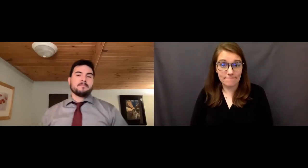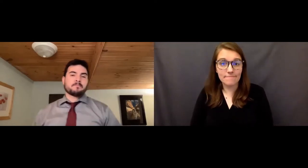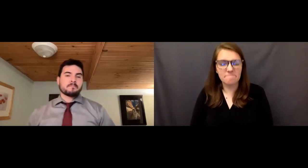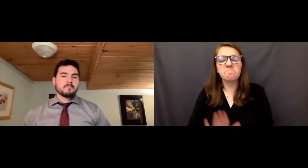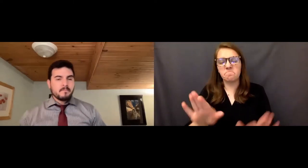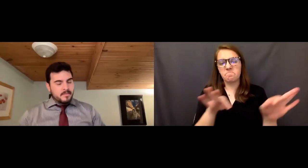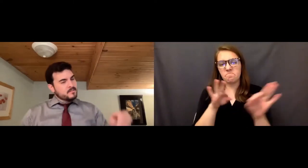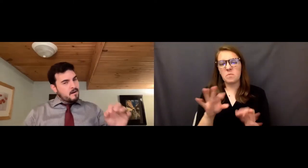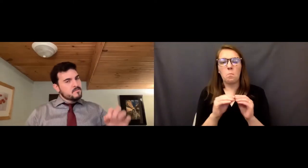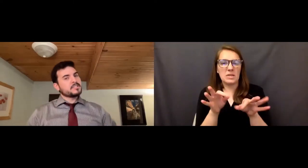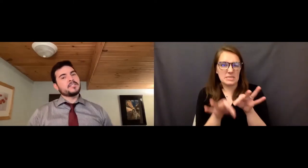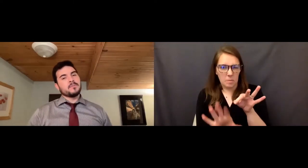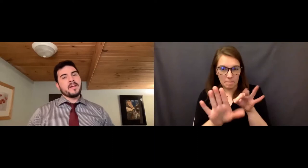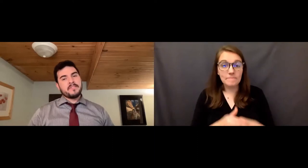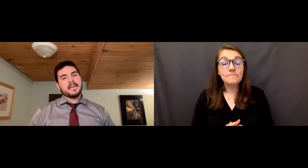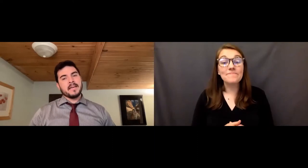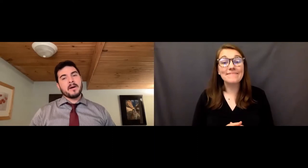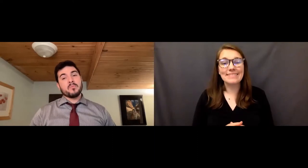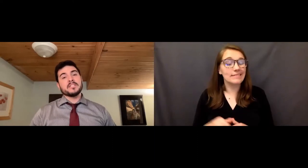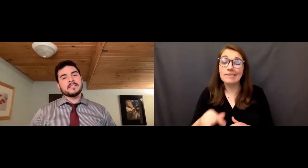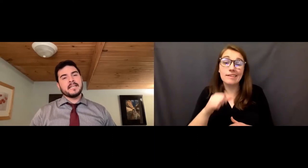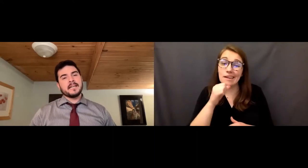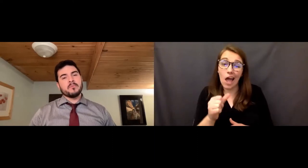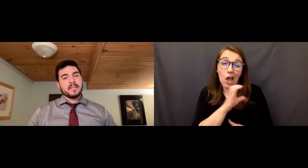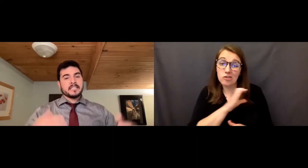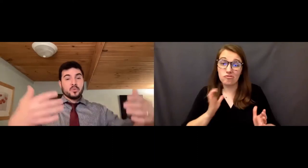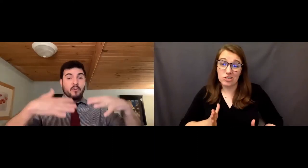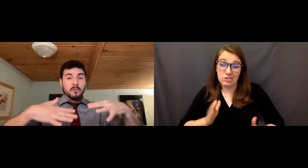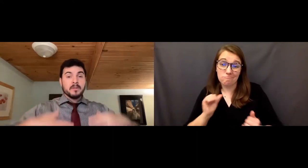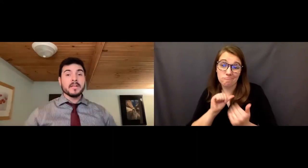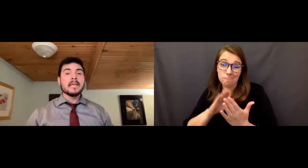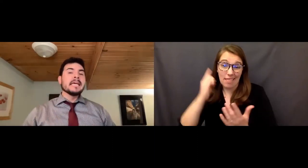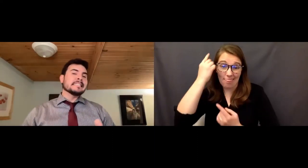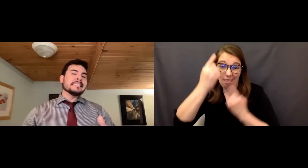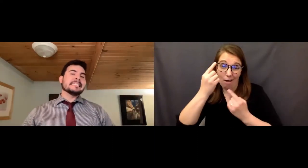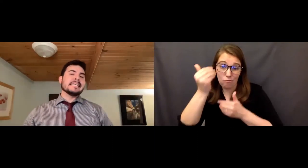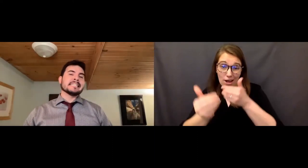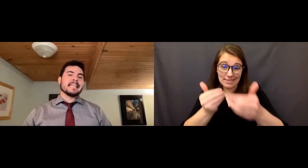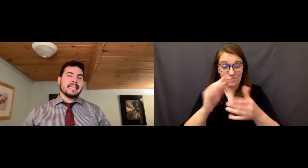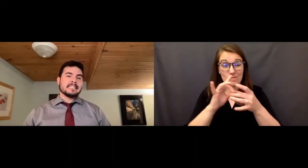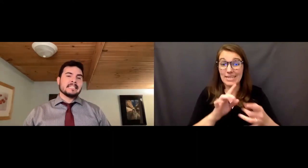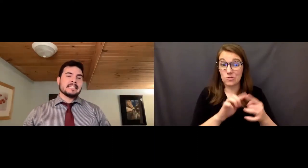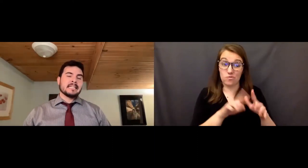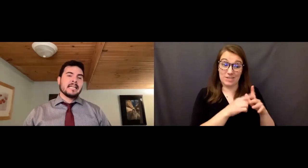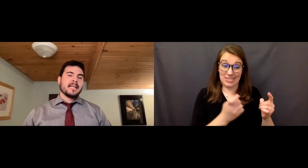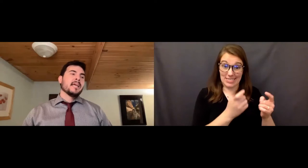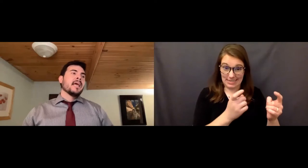terms, this unchristian way of thinking about original sin in relation to our vulnerability is sees things like